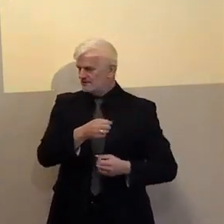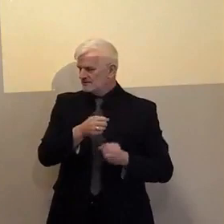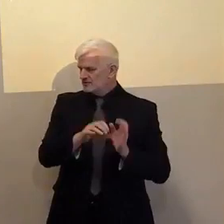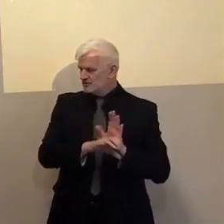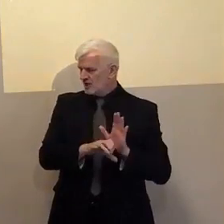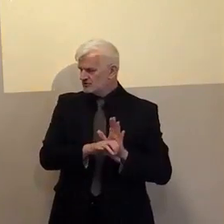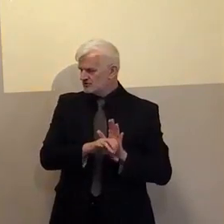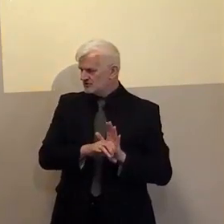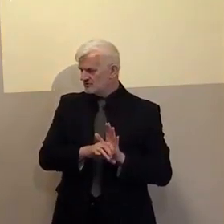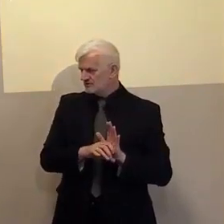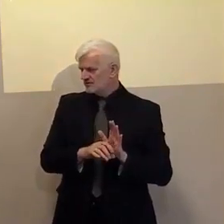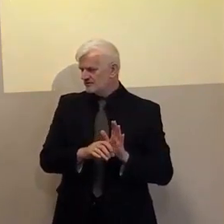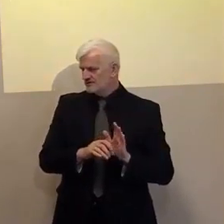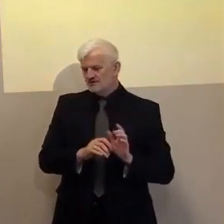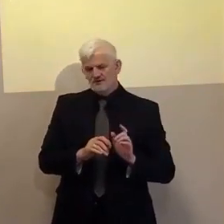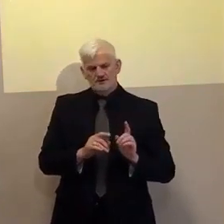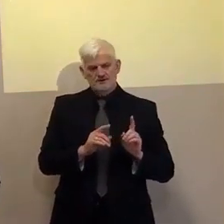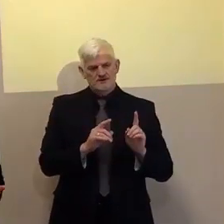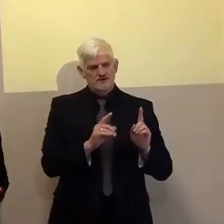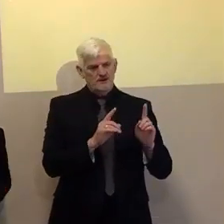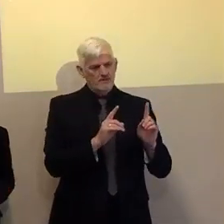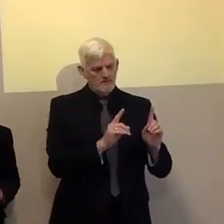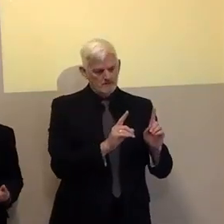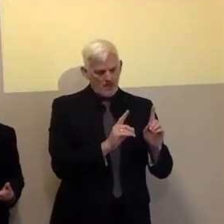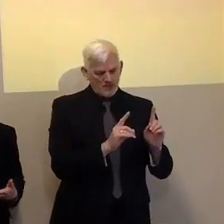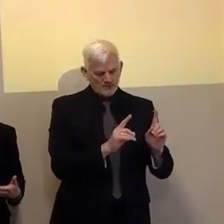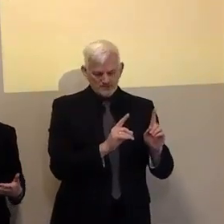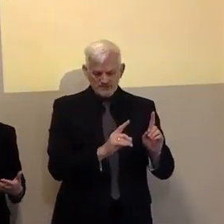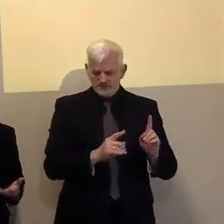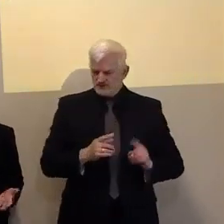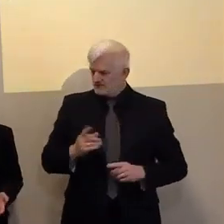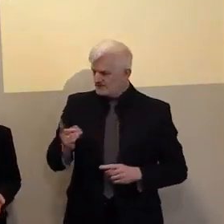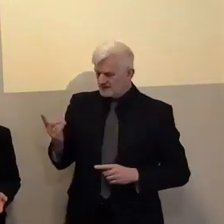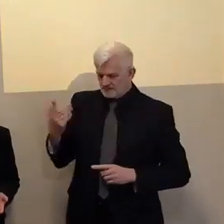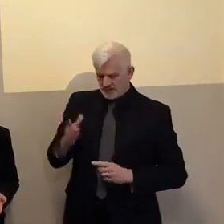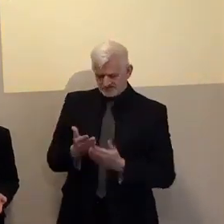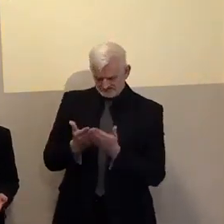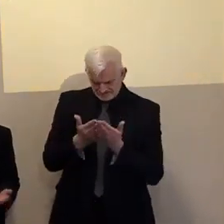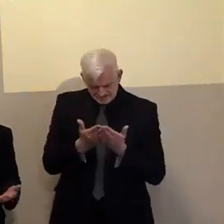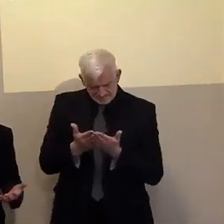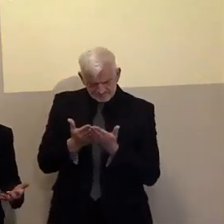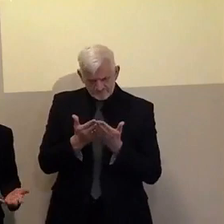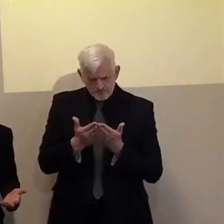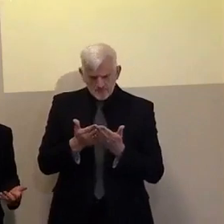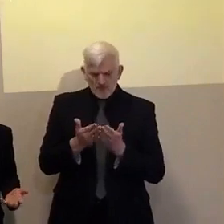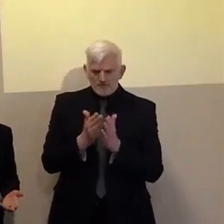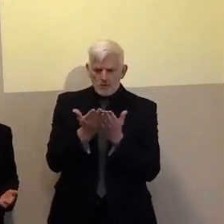found out that myself as I reading Puritan books, particularly Jonathan Edwards'